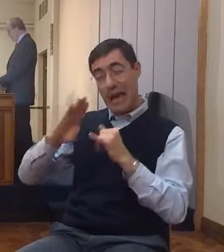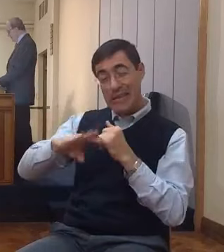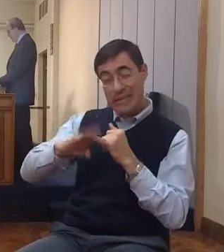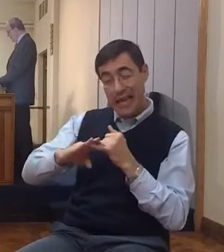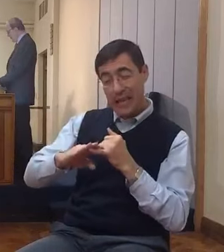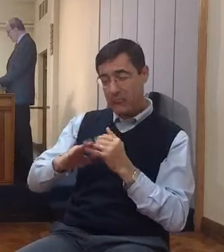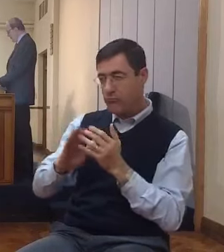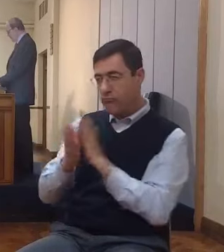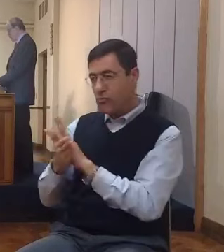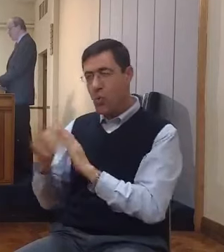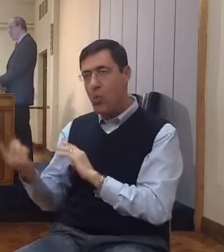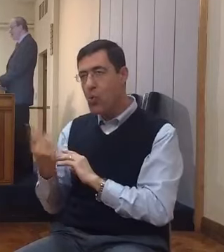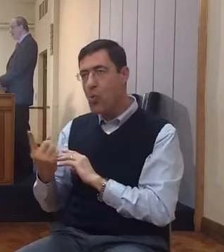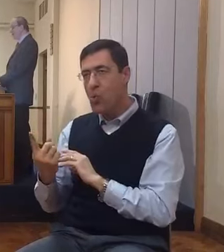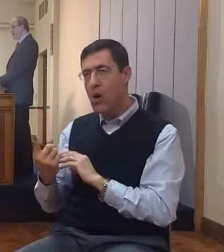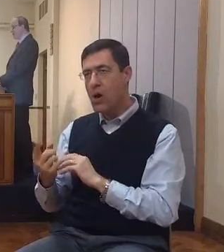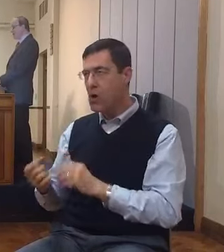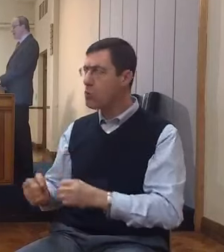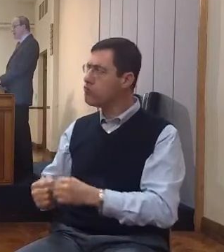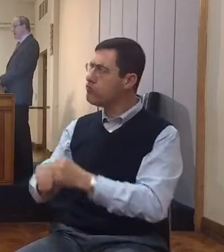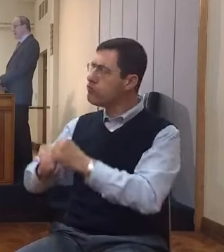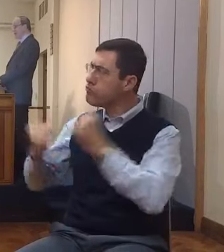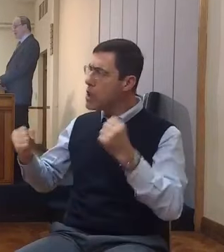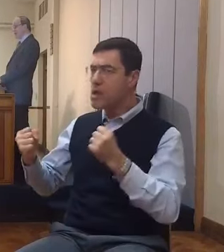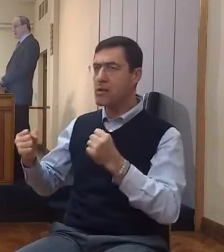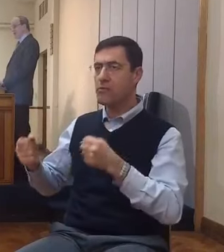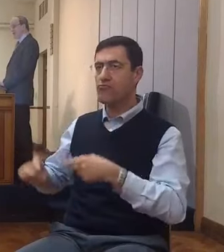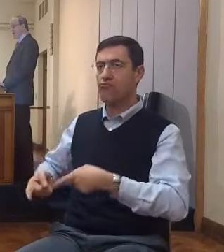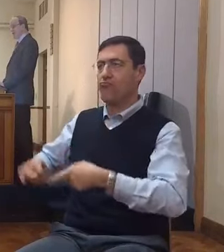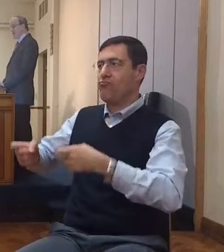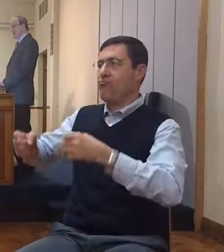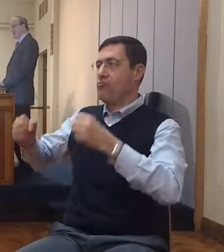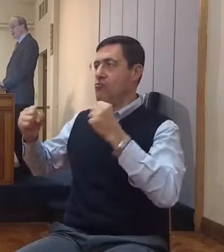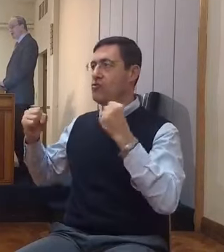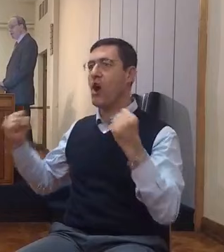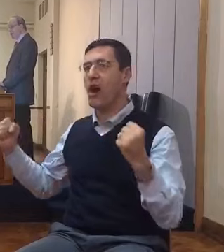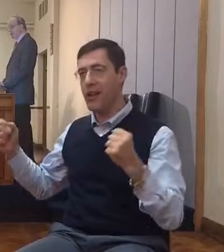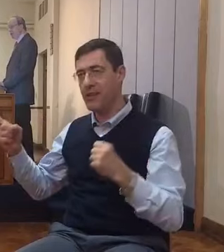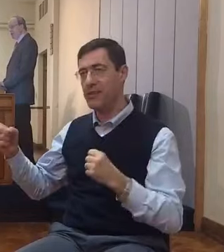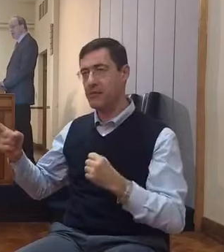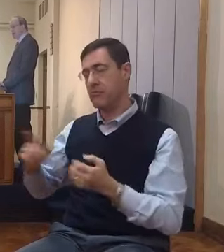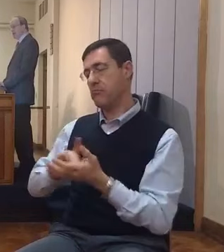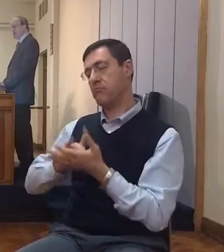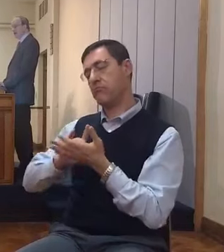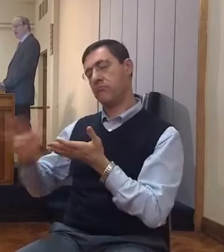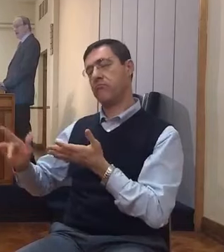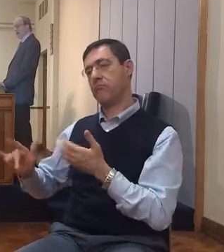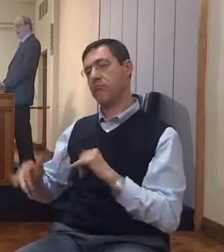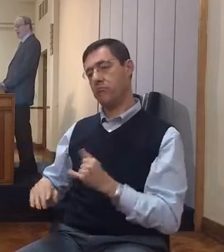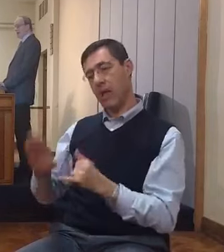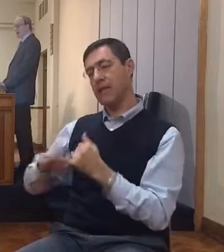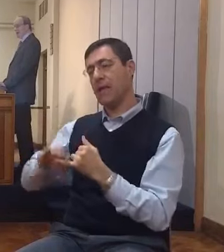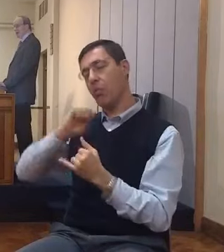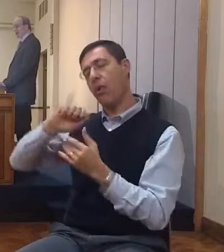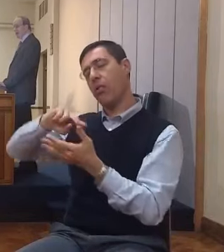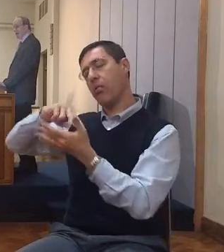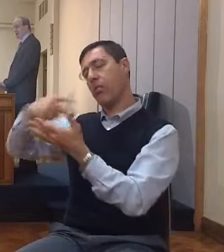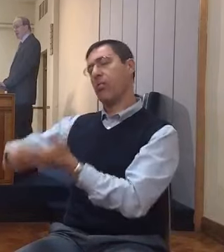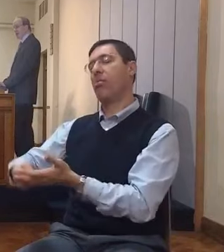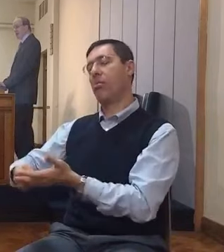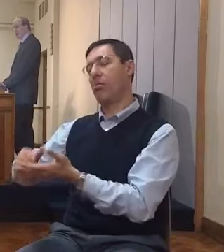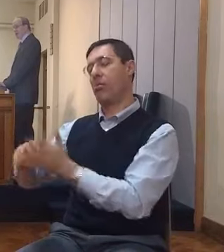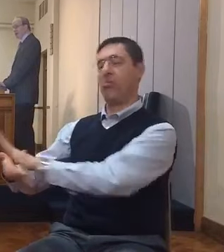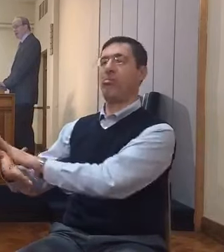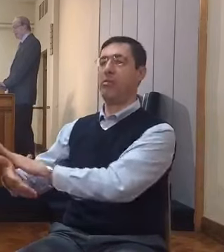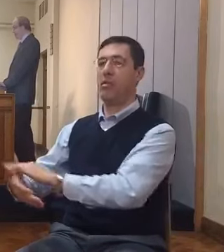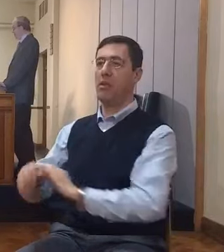So the giants of the mountains will fall in the end, and